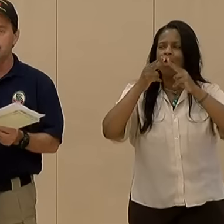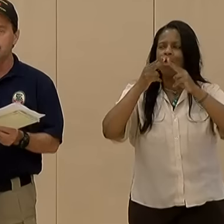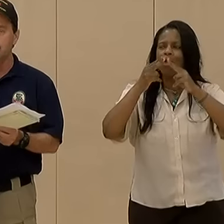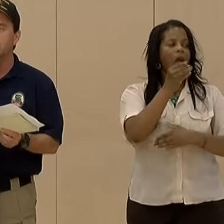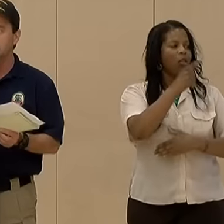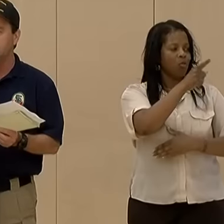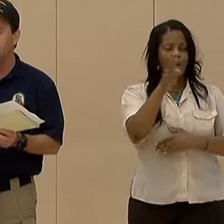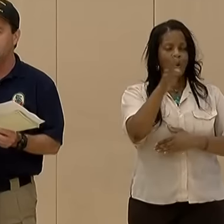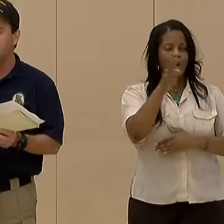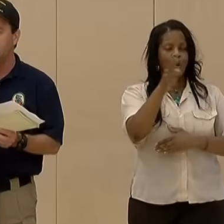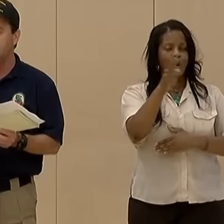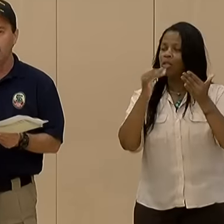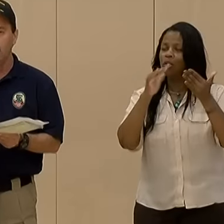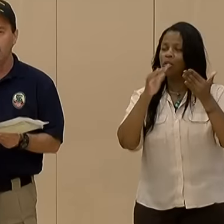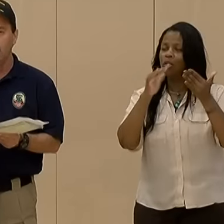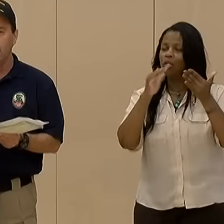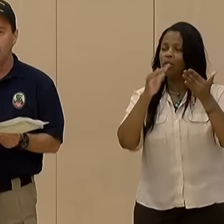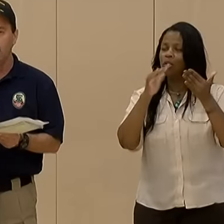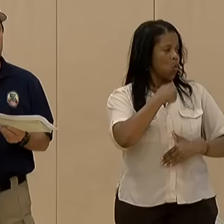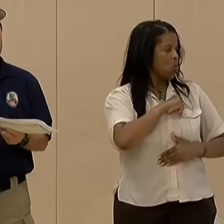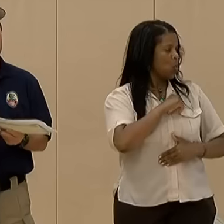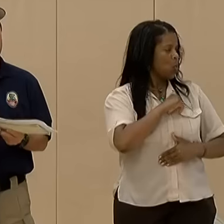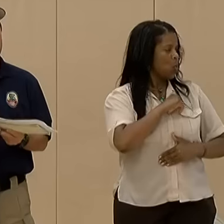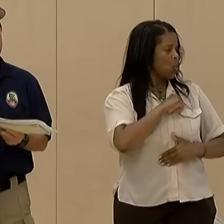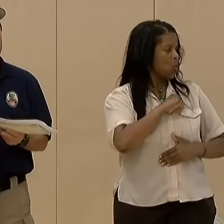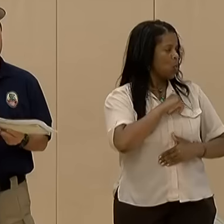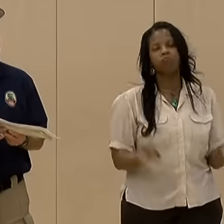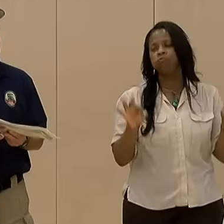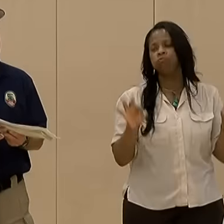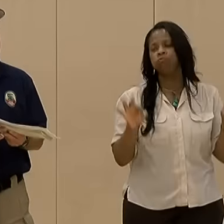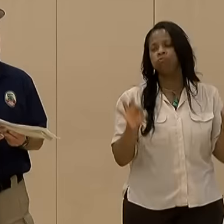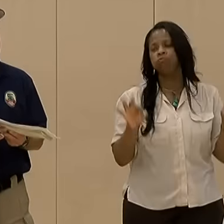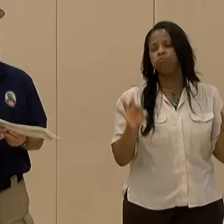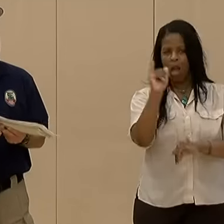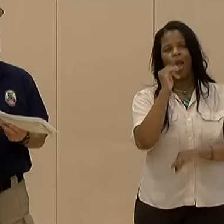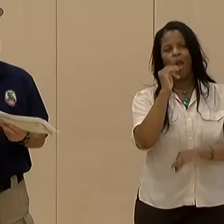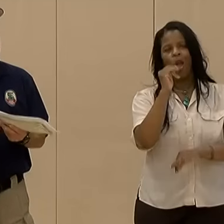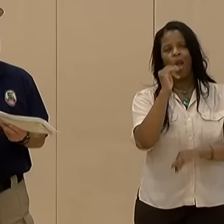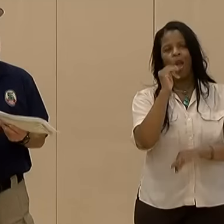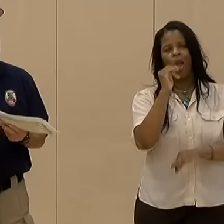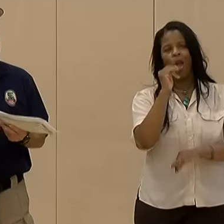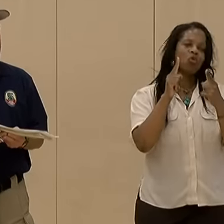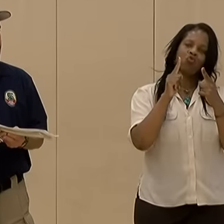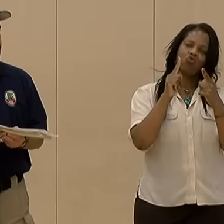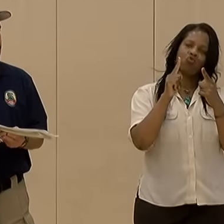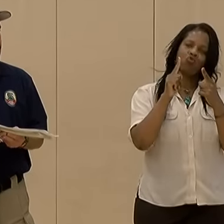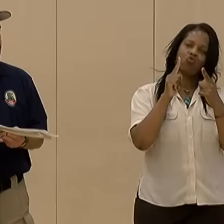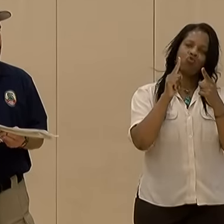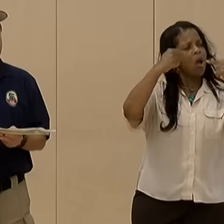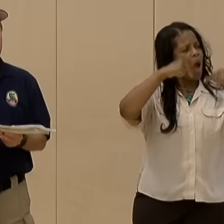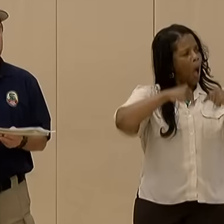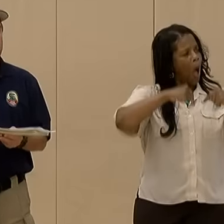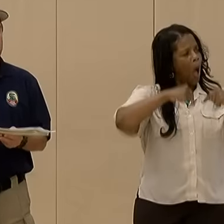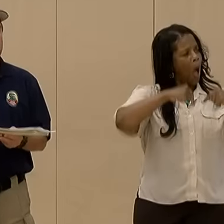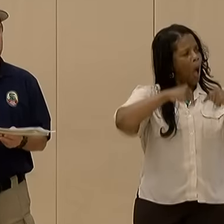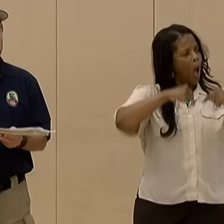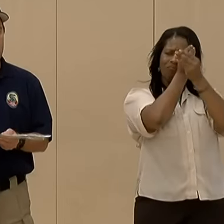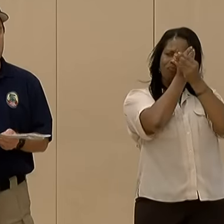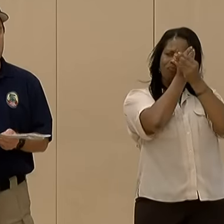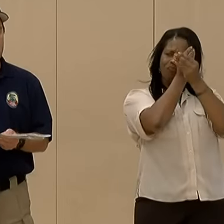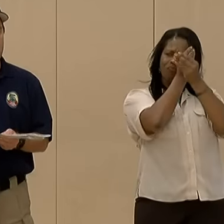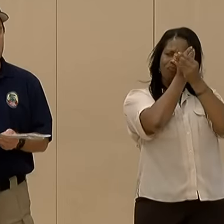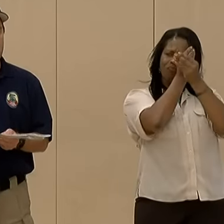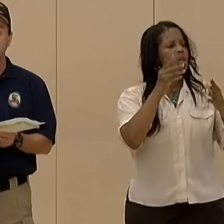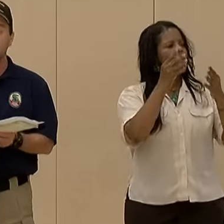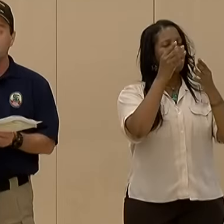in this community. We feel it's critical, like we always do, to come up and give you some real-time